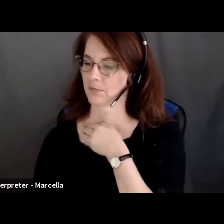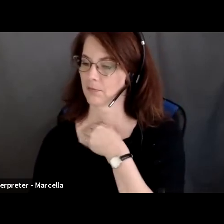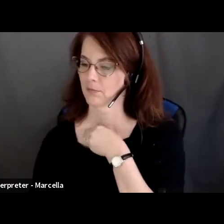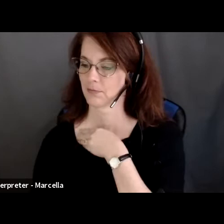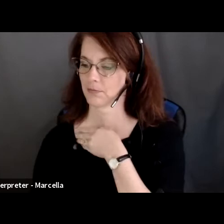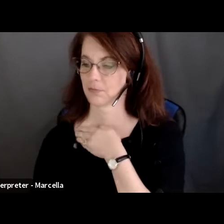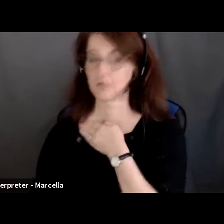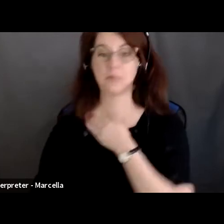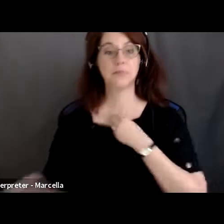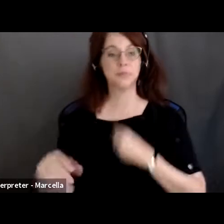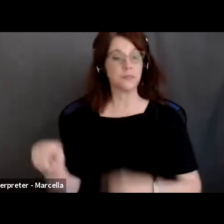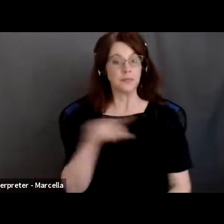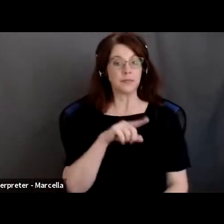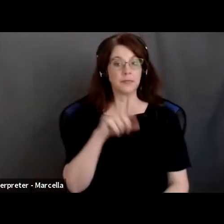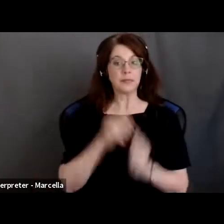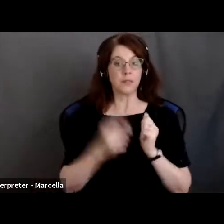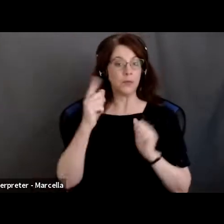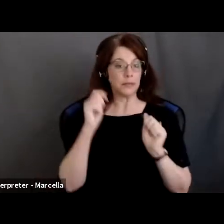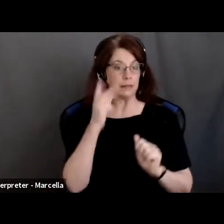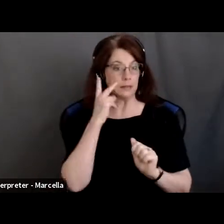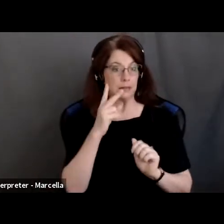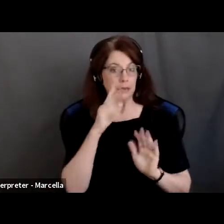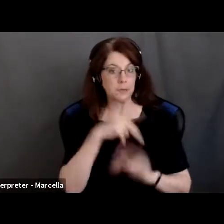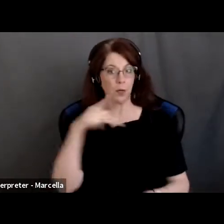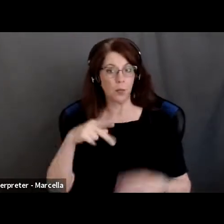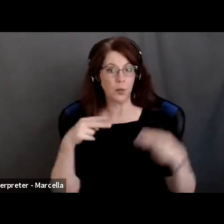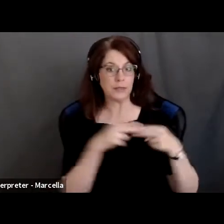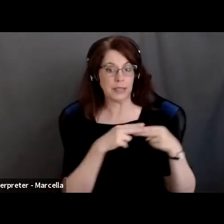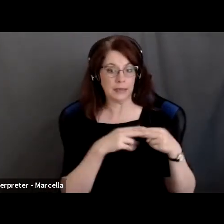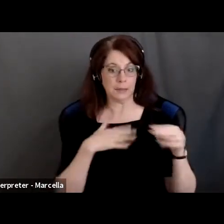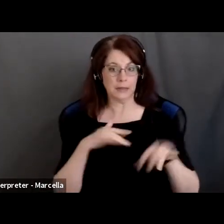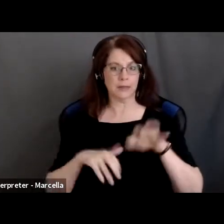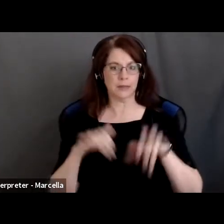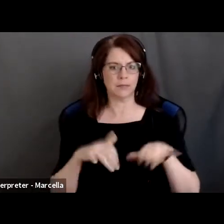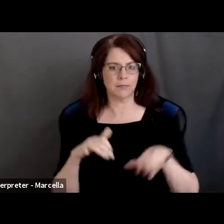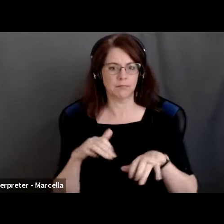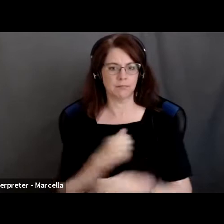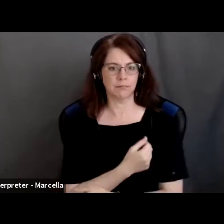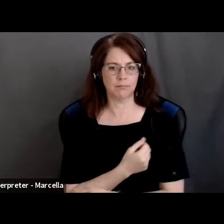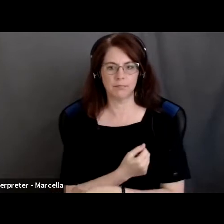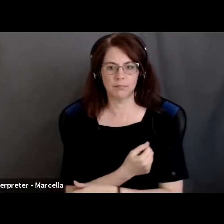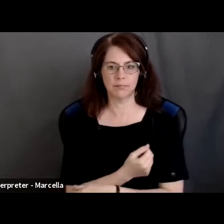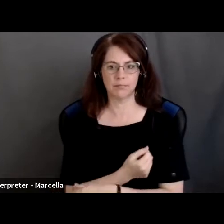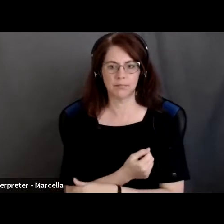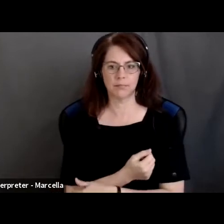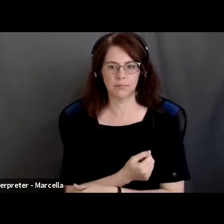Can everybody see the PowerPoint? If somebody can type that in for me, that'd be great.